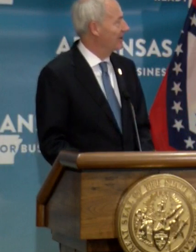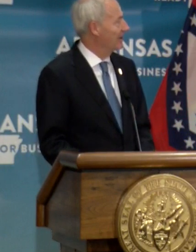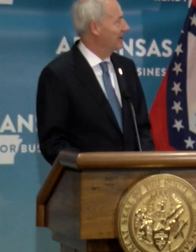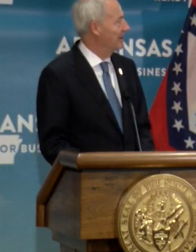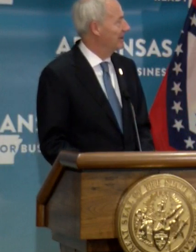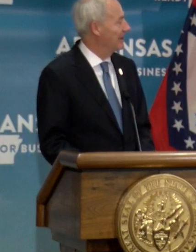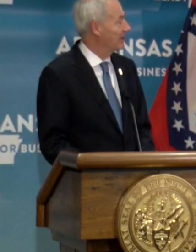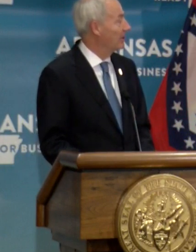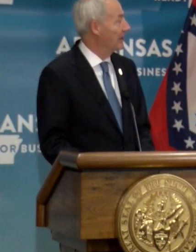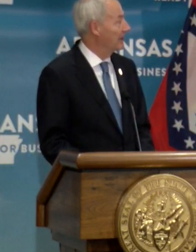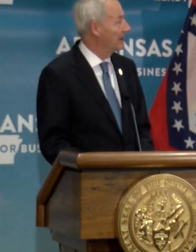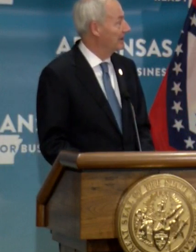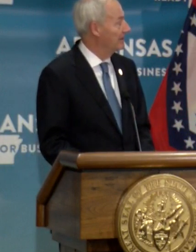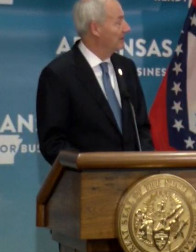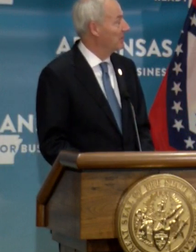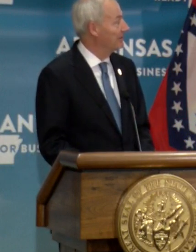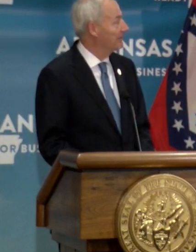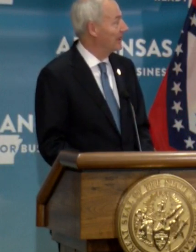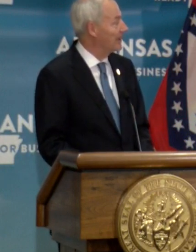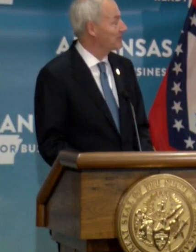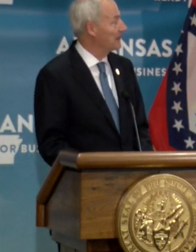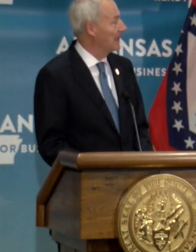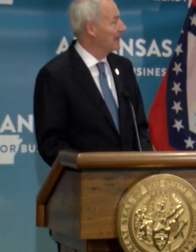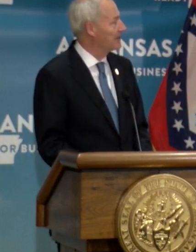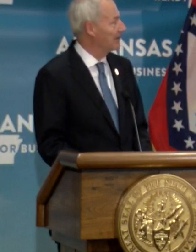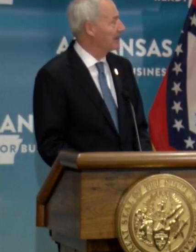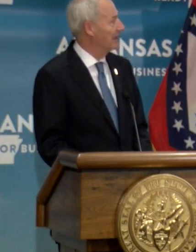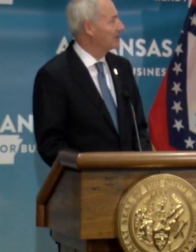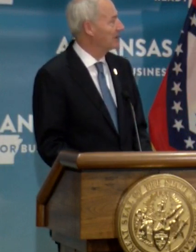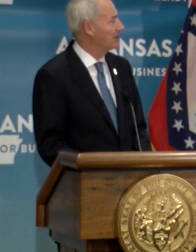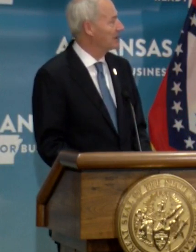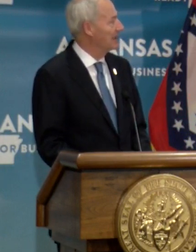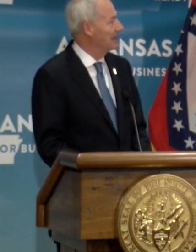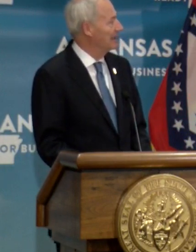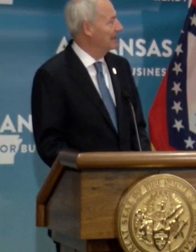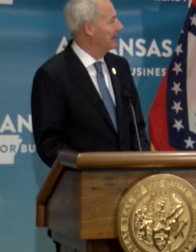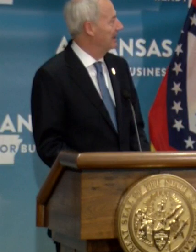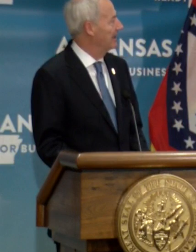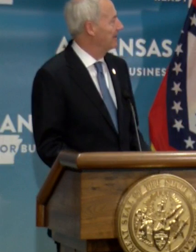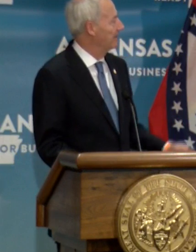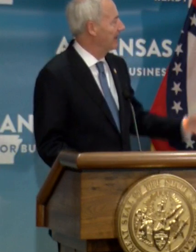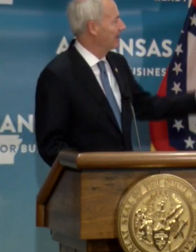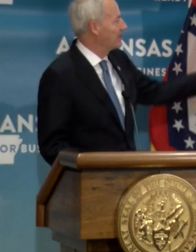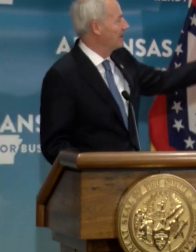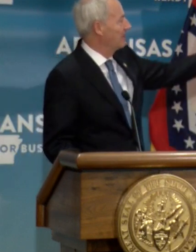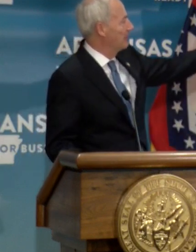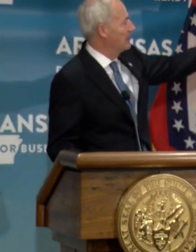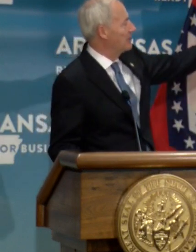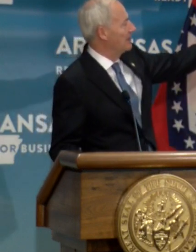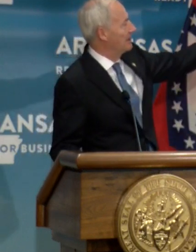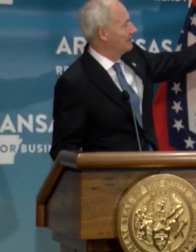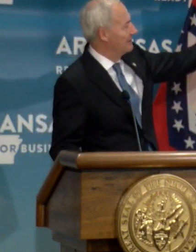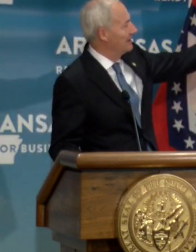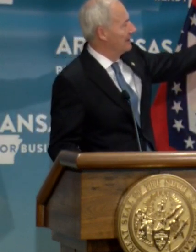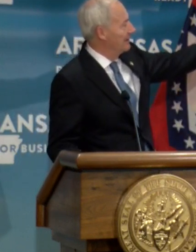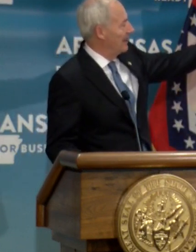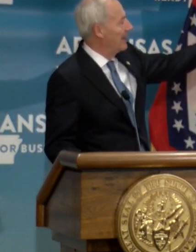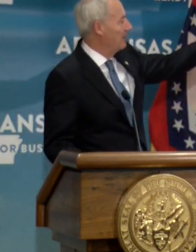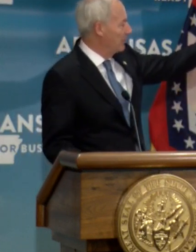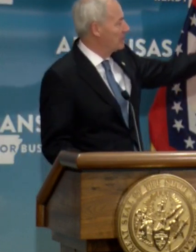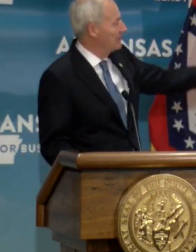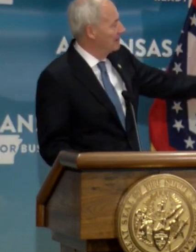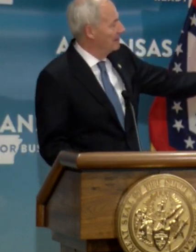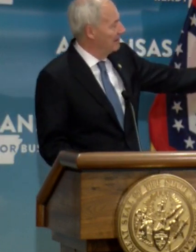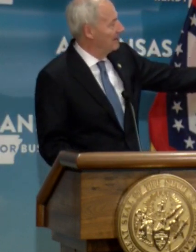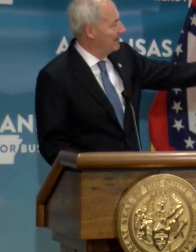the currently number of hospitalized Arkansans, and again that's reached a